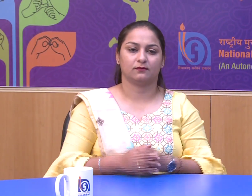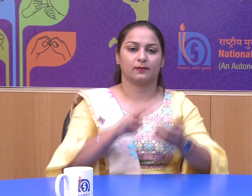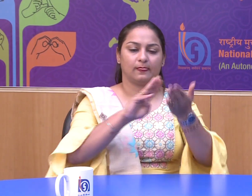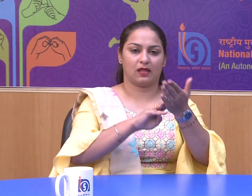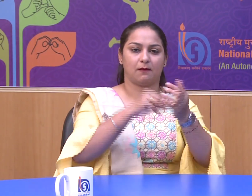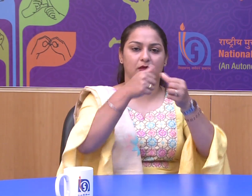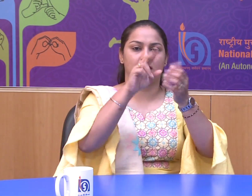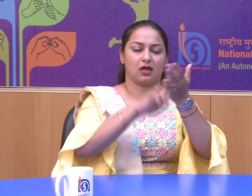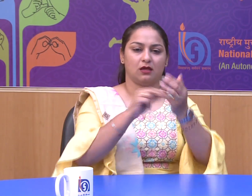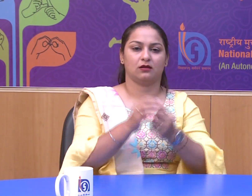Mansur